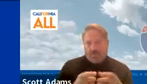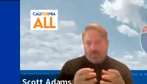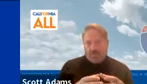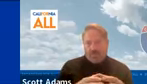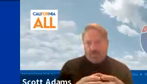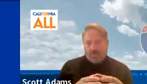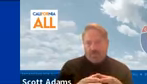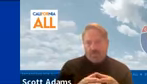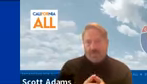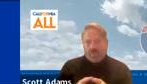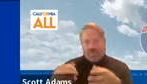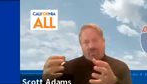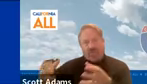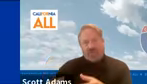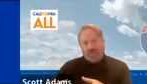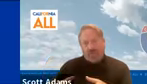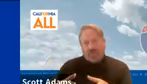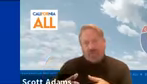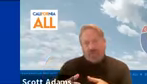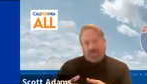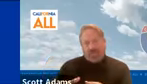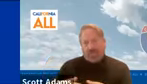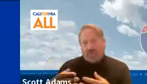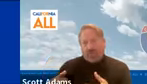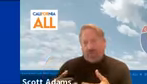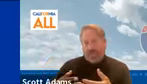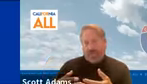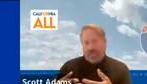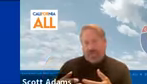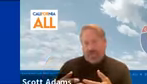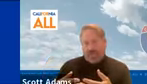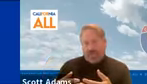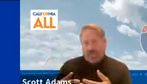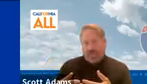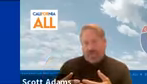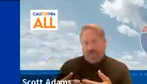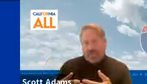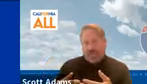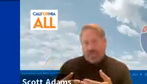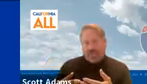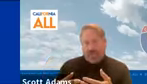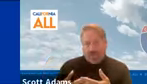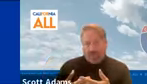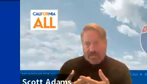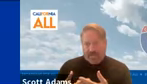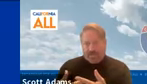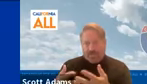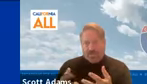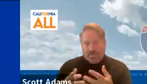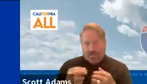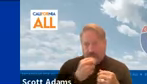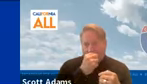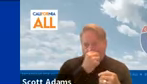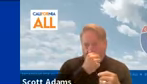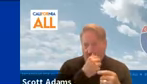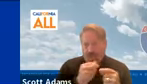just using it for the digital equity plan, but we're using it for implementation of the digital equity plan and to